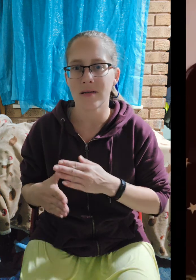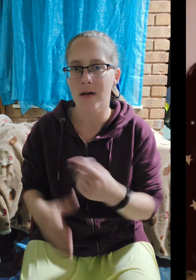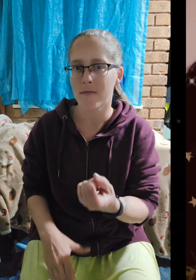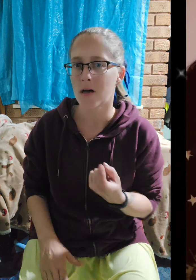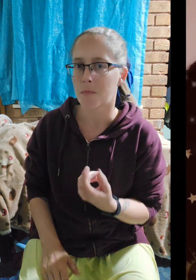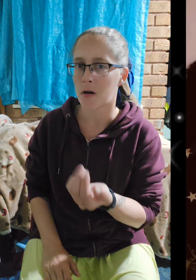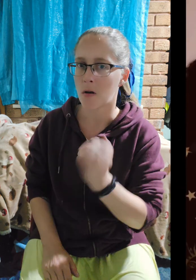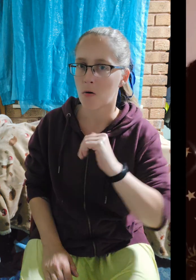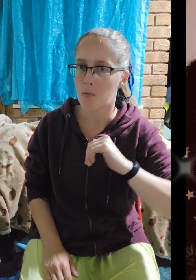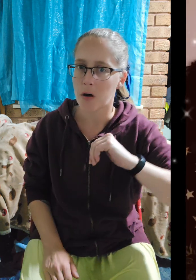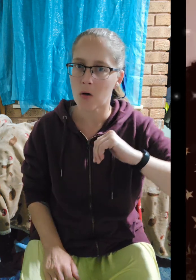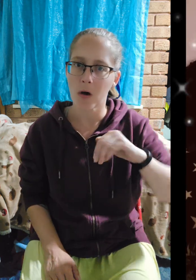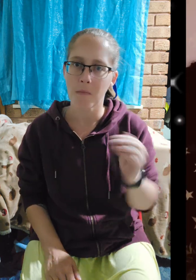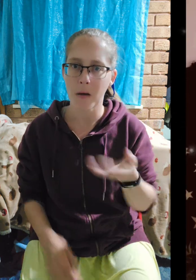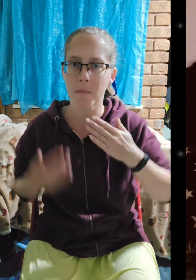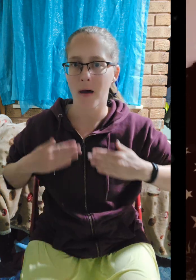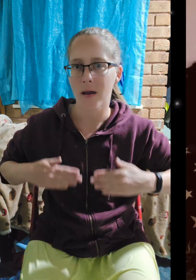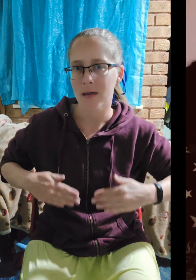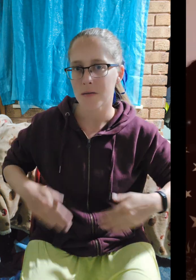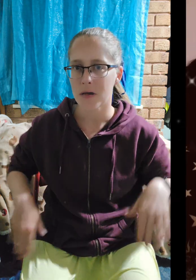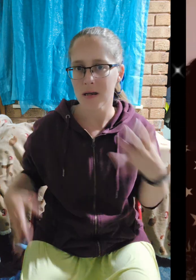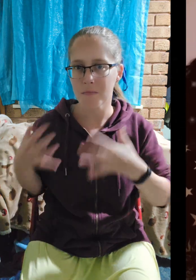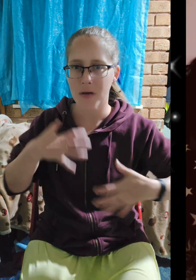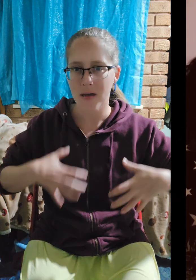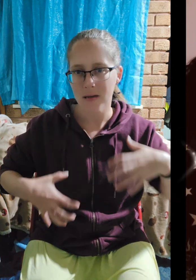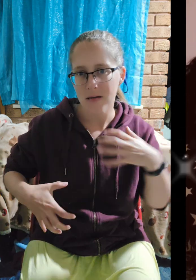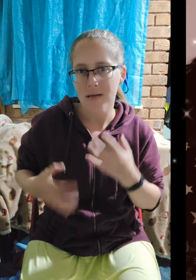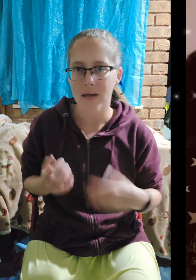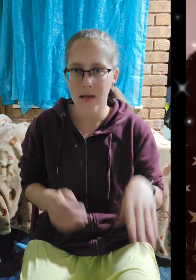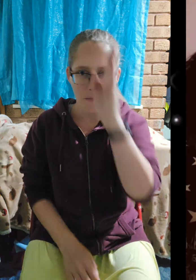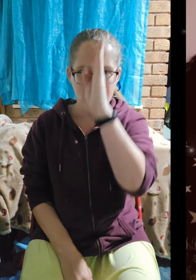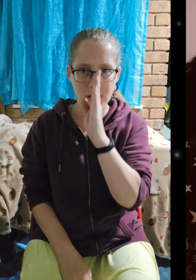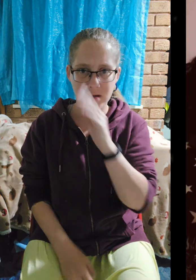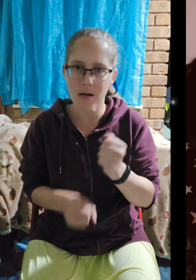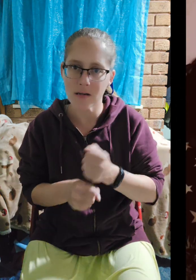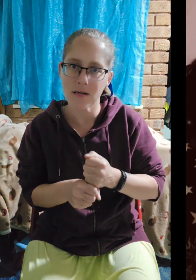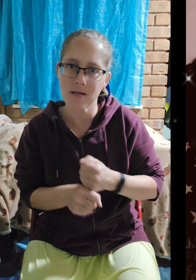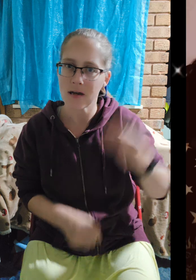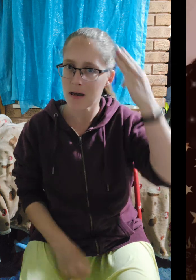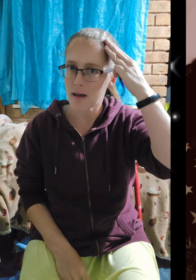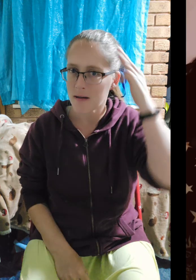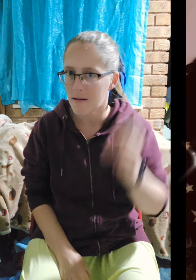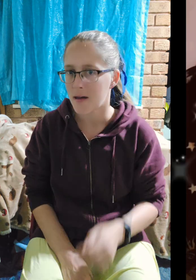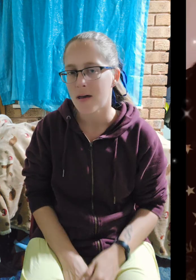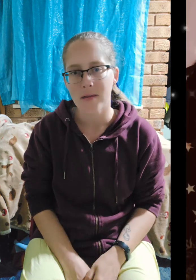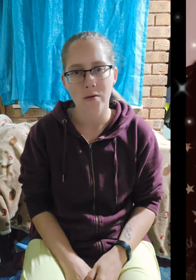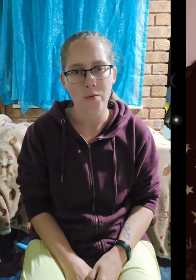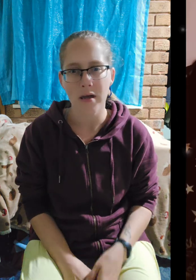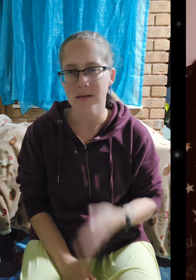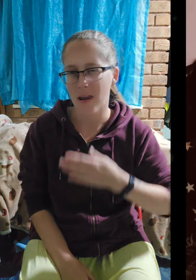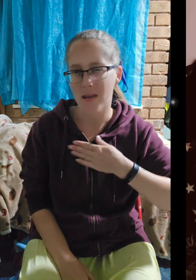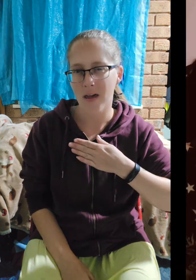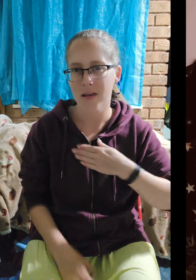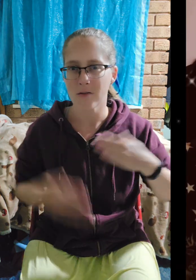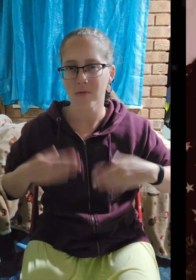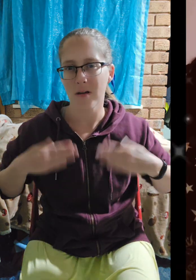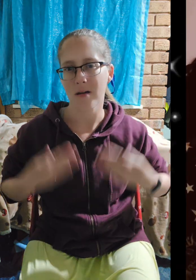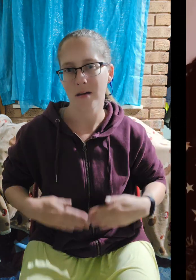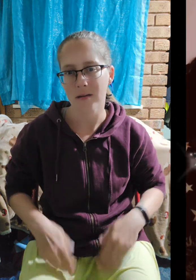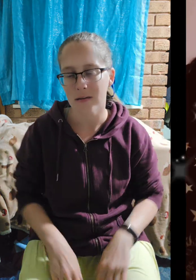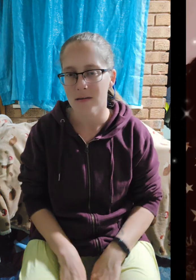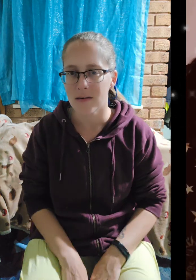'Cause since I come on home, well, my body's been a mess, and I miss your ginger hair and the way you like